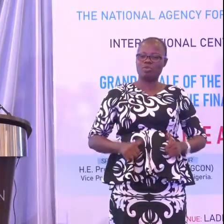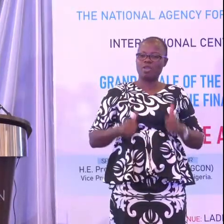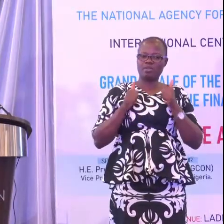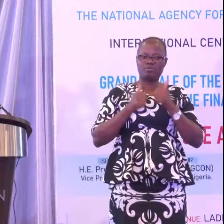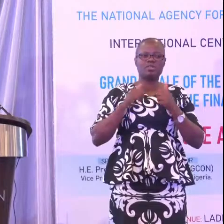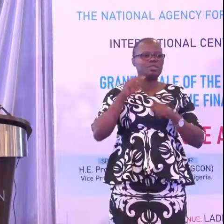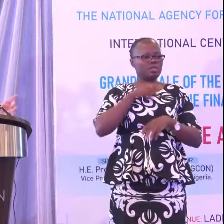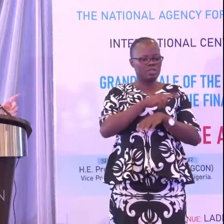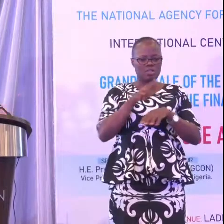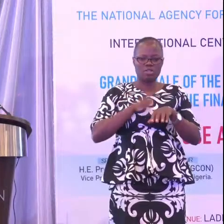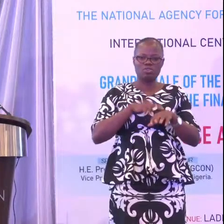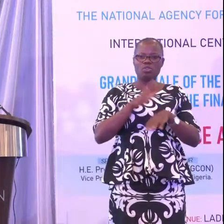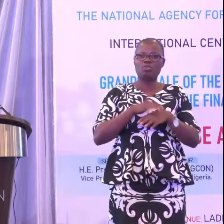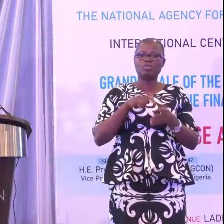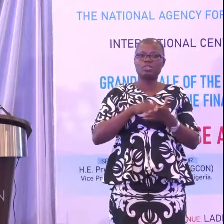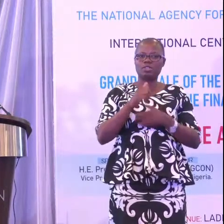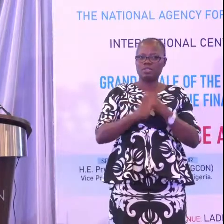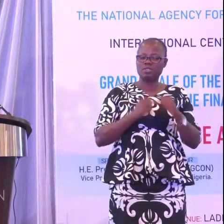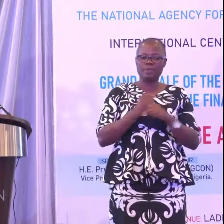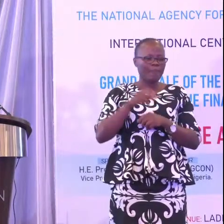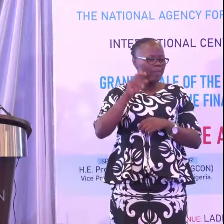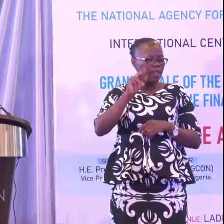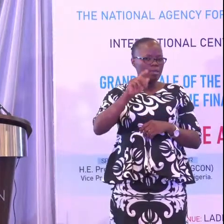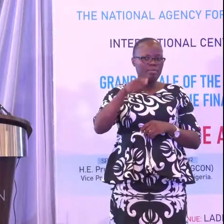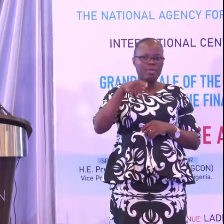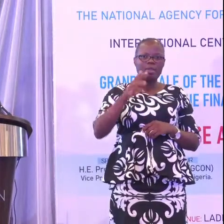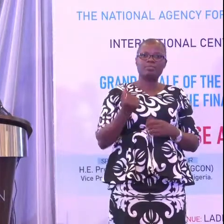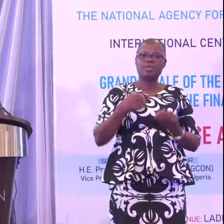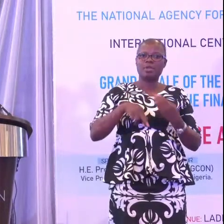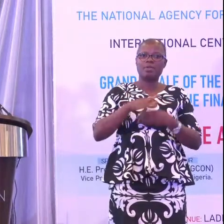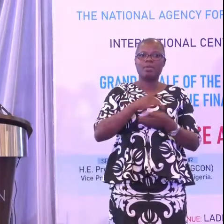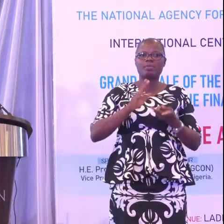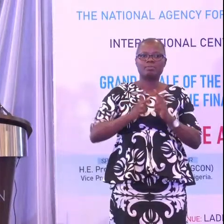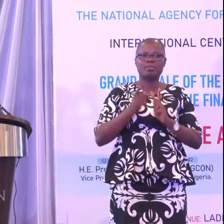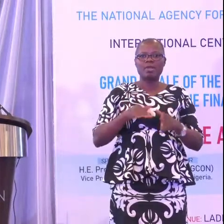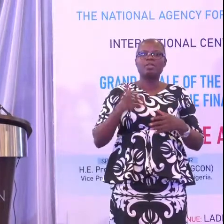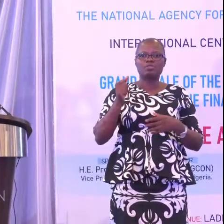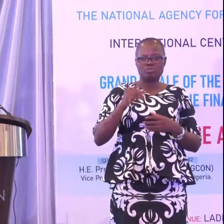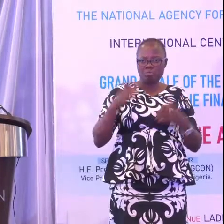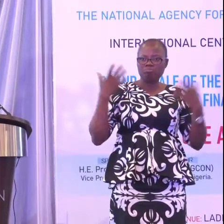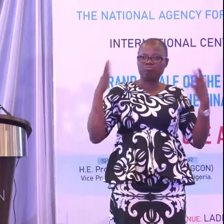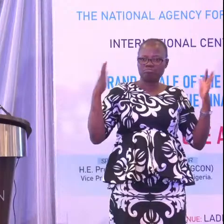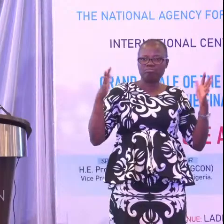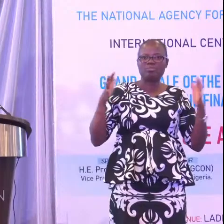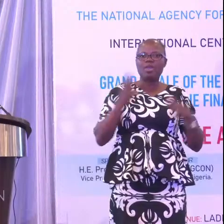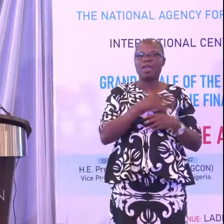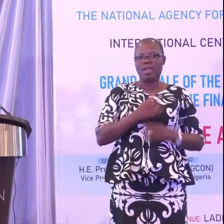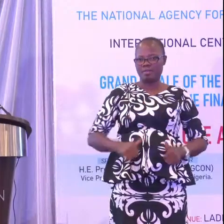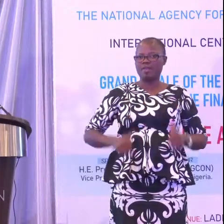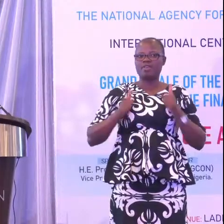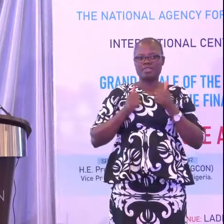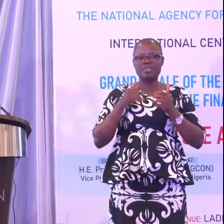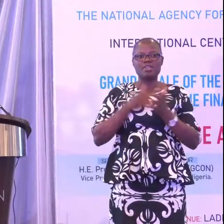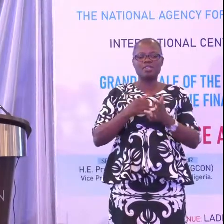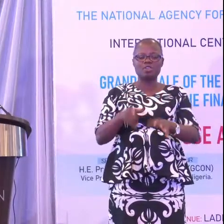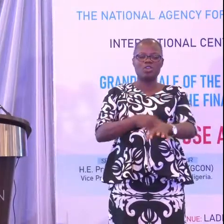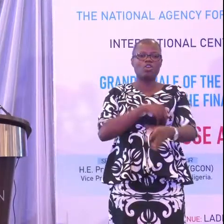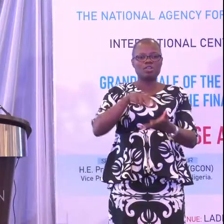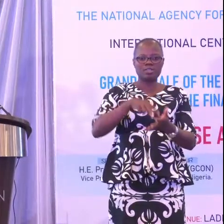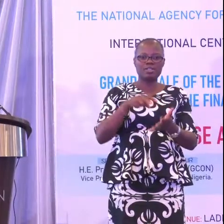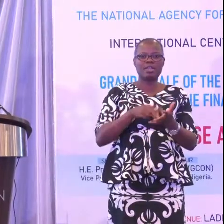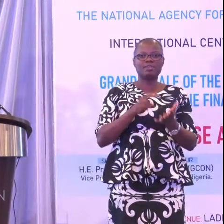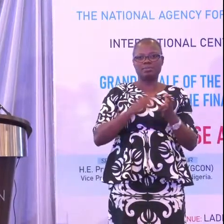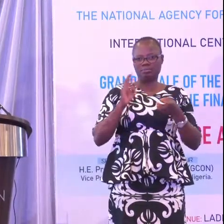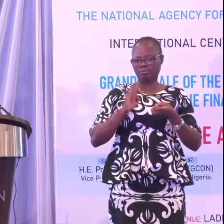years. NAPTIP and their partners deserve a round of applause for all their hard work at addressing these long-standing and difficult